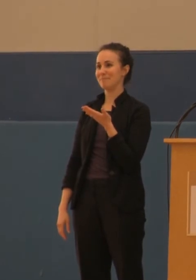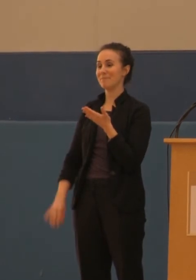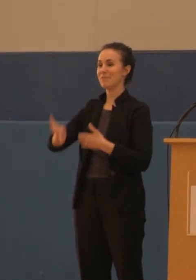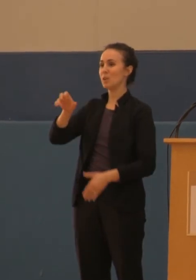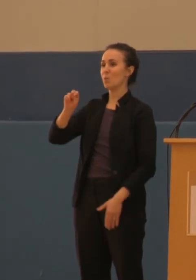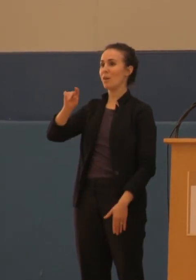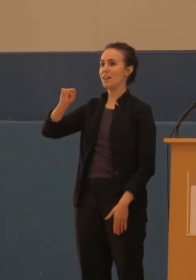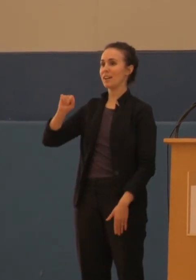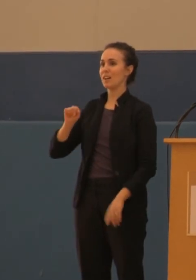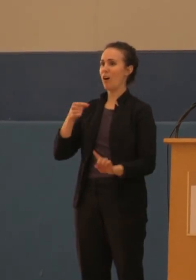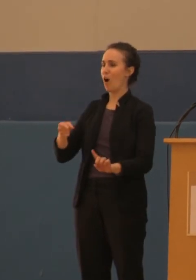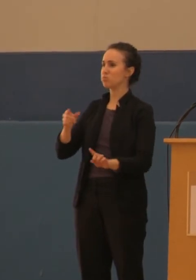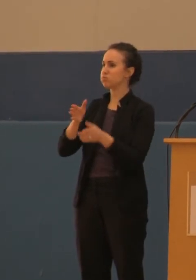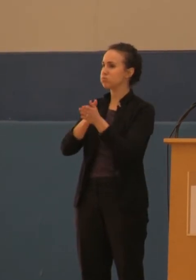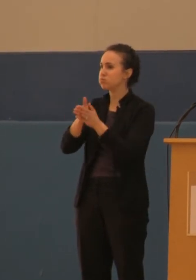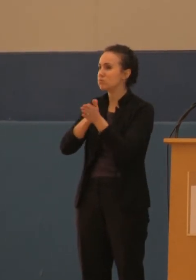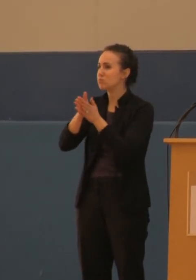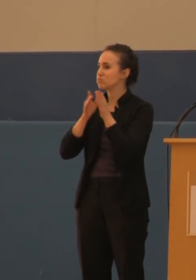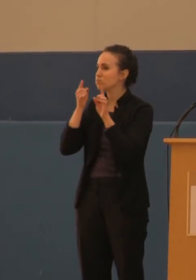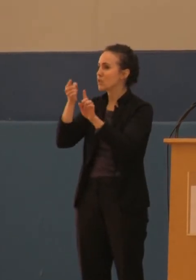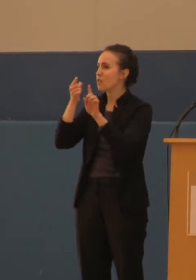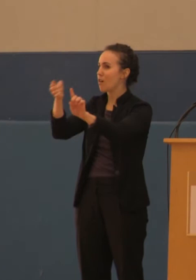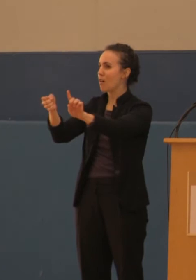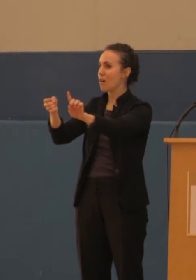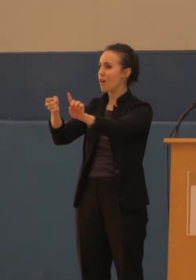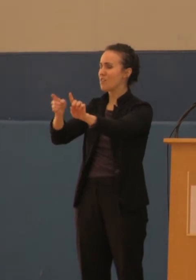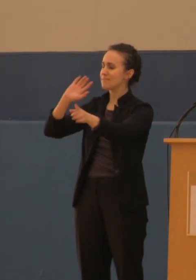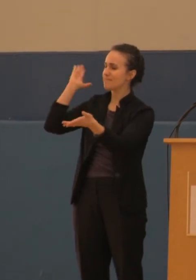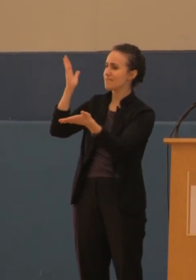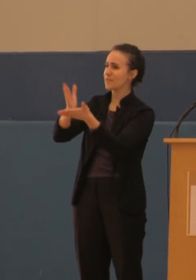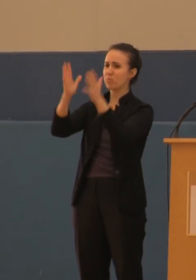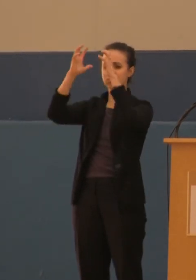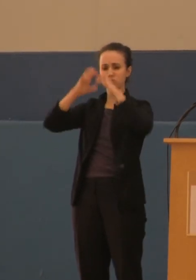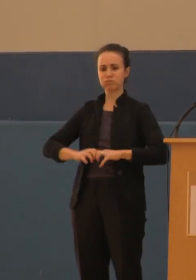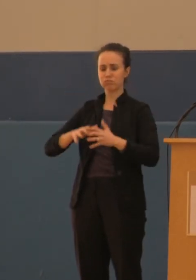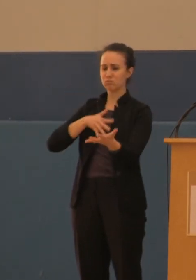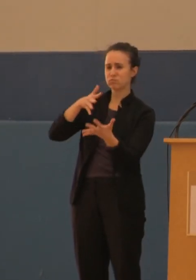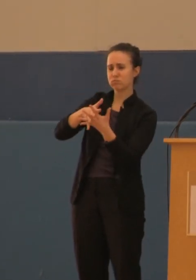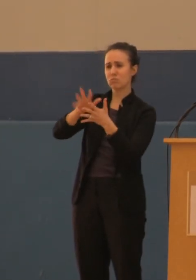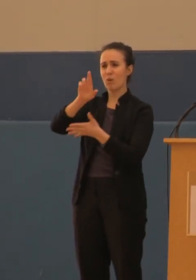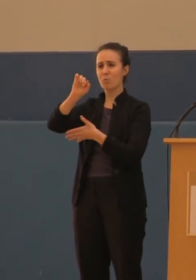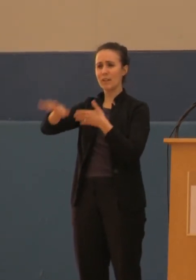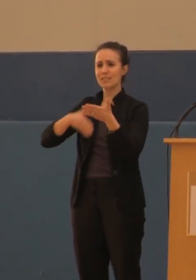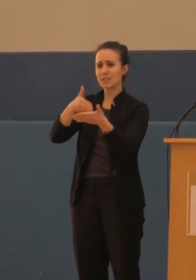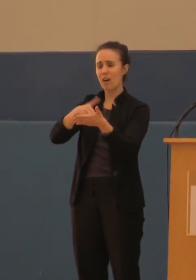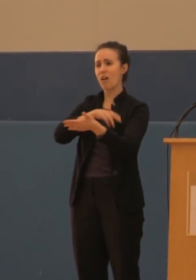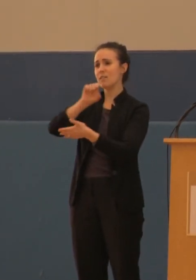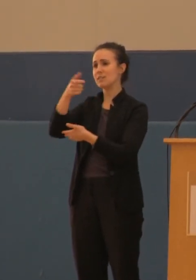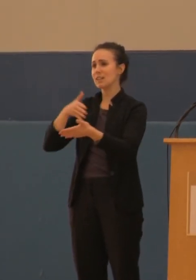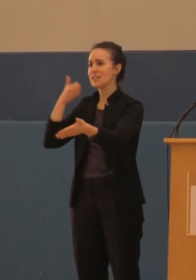election. Juanita is on a mission to help end systemic racism and sexism, combat